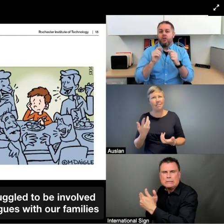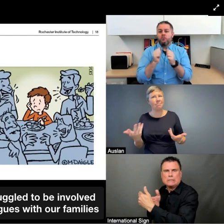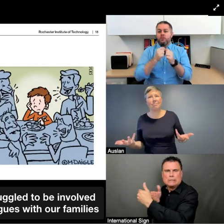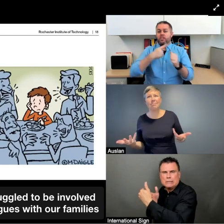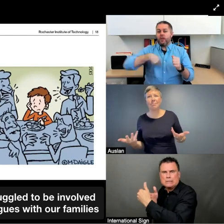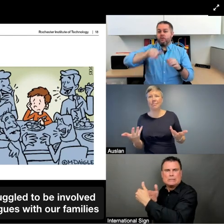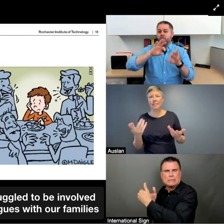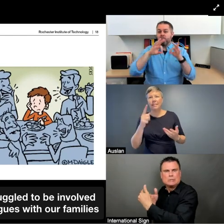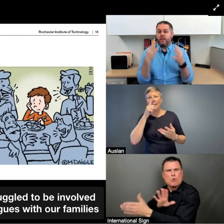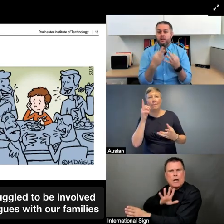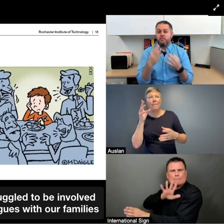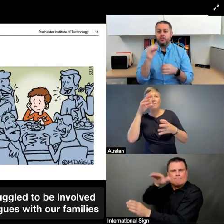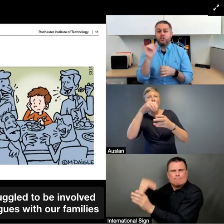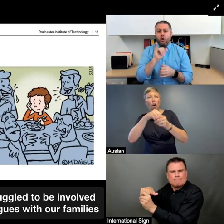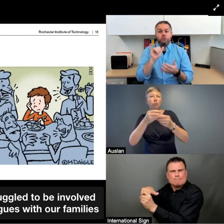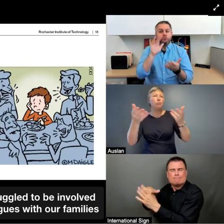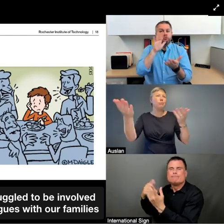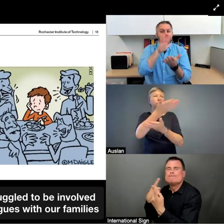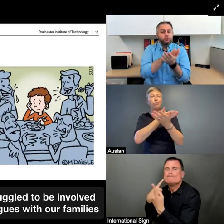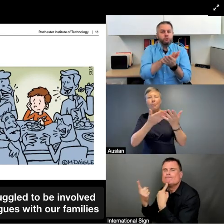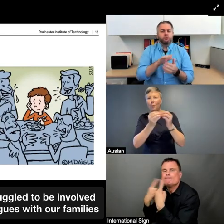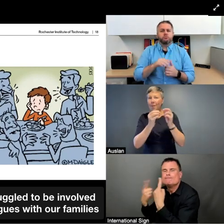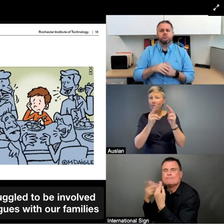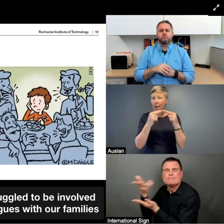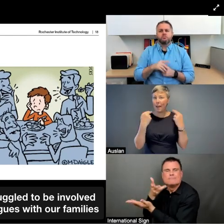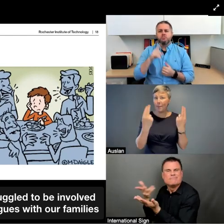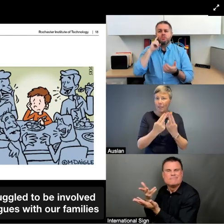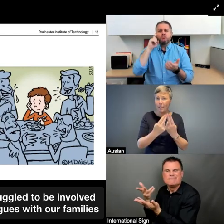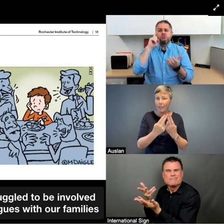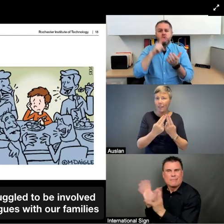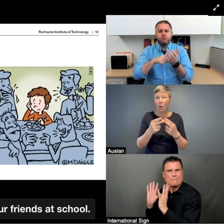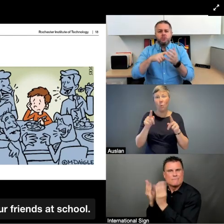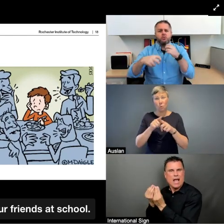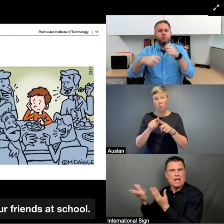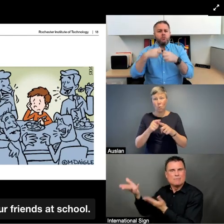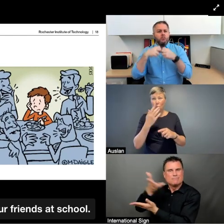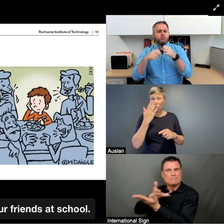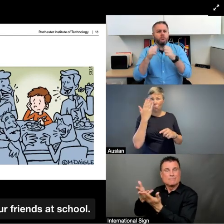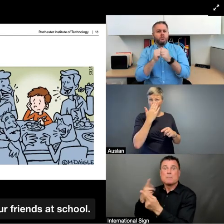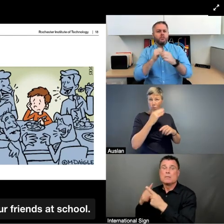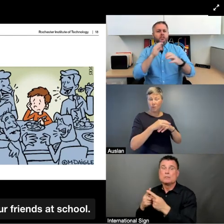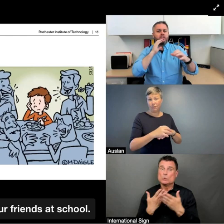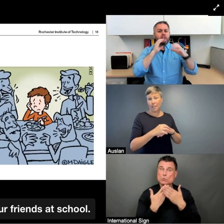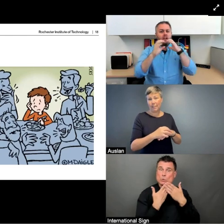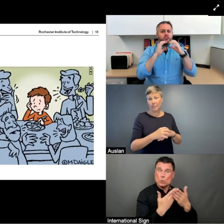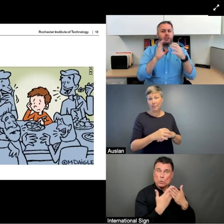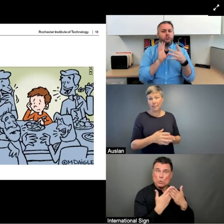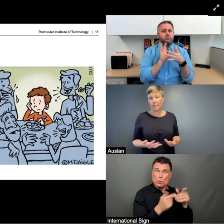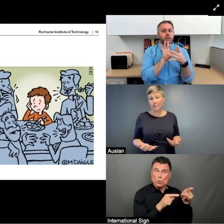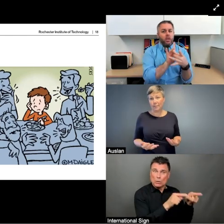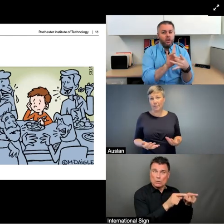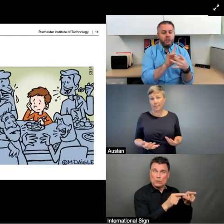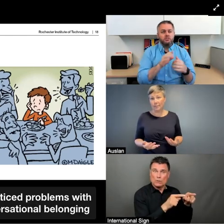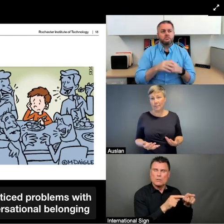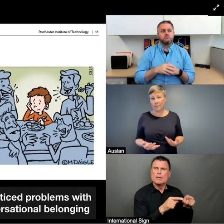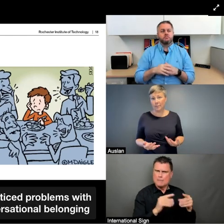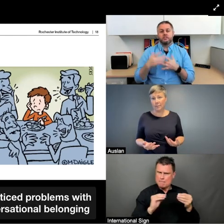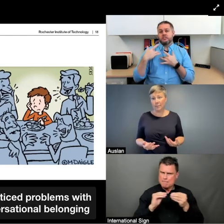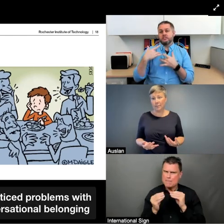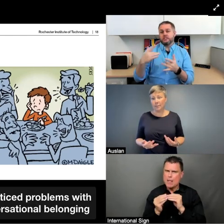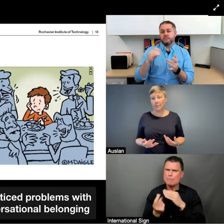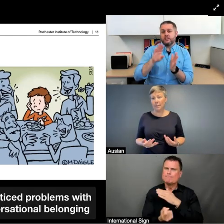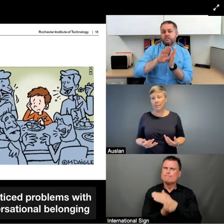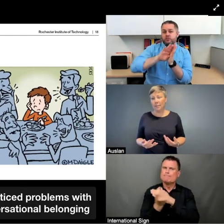We struggled to be involved in dialogues with our families and our friends at school. We